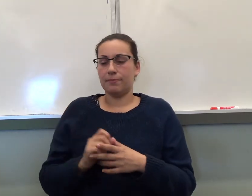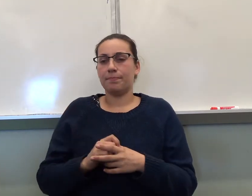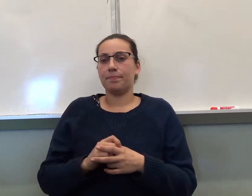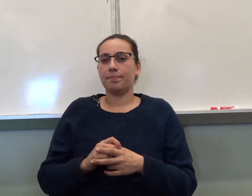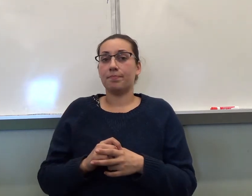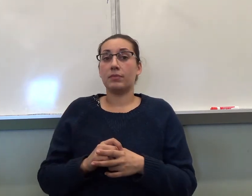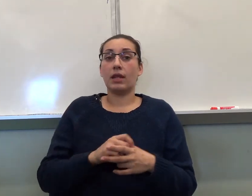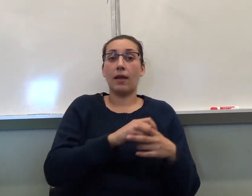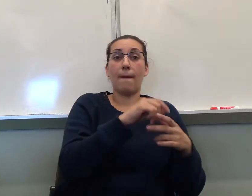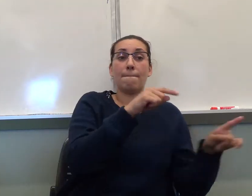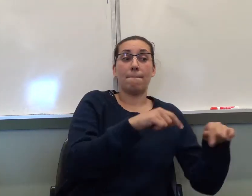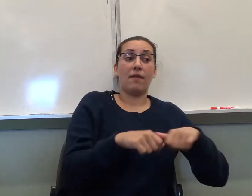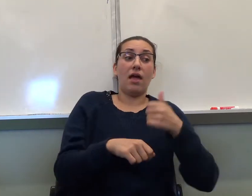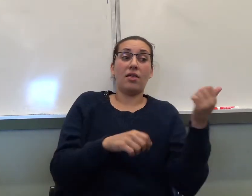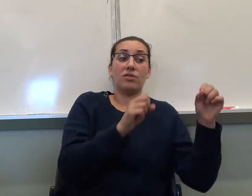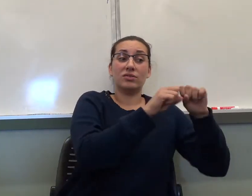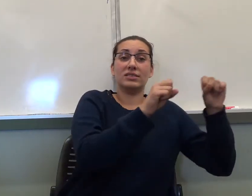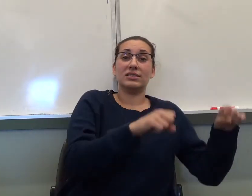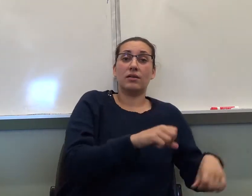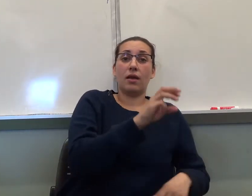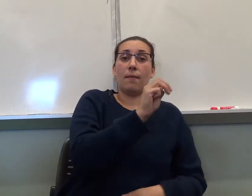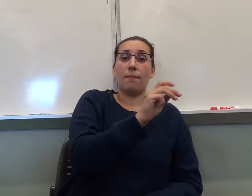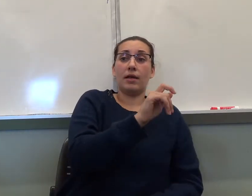metric system, they don't talk about weight, they talk about mass.